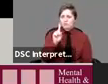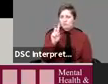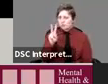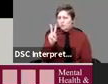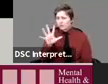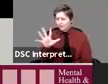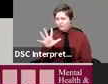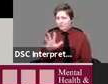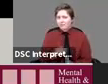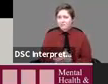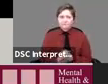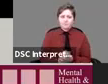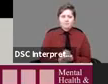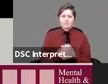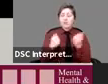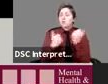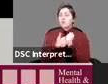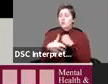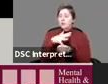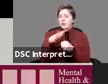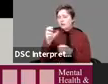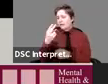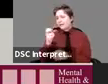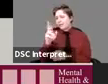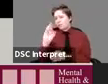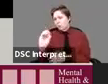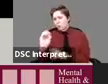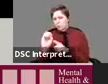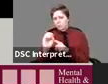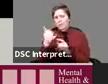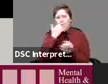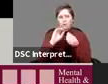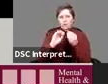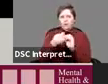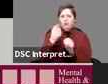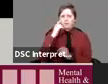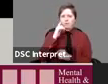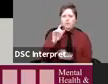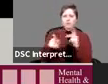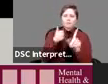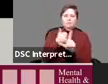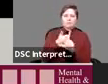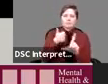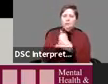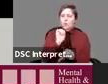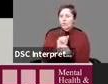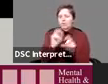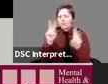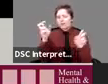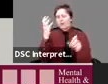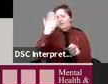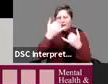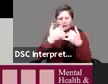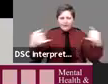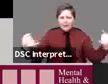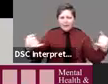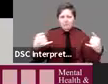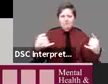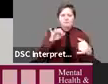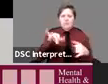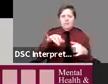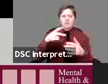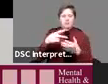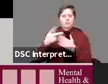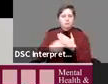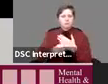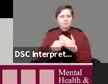419-255-3125. Supporting local heroes, there is our phone number for folks who are working on the front line, and that is a